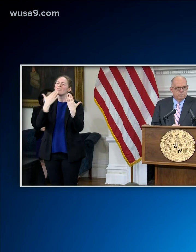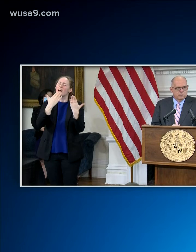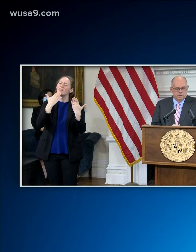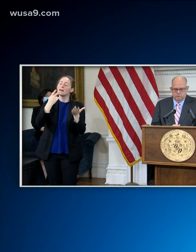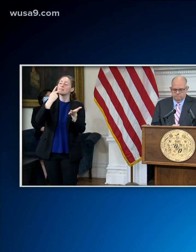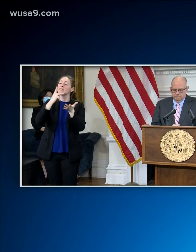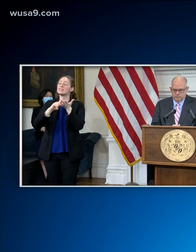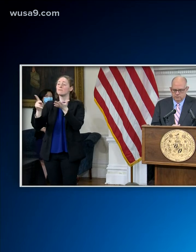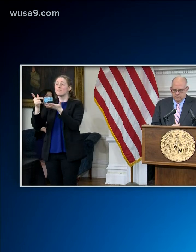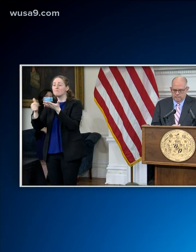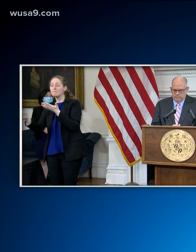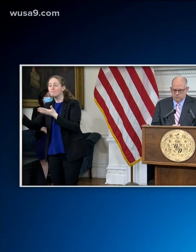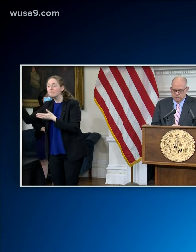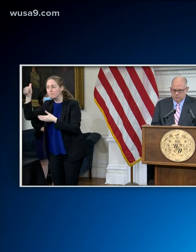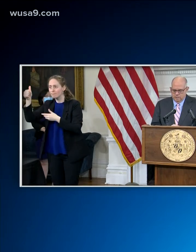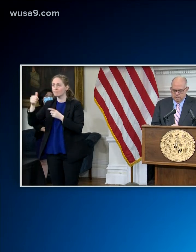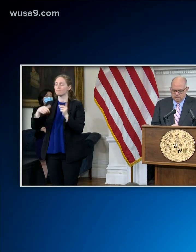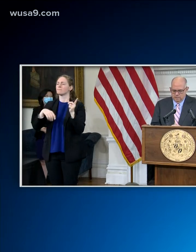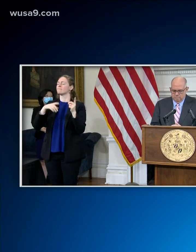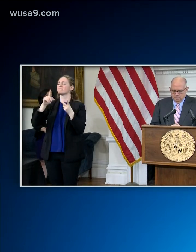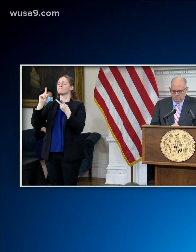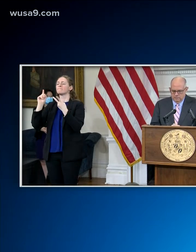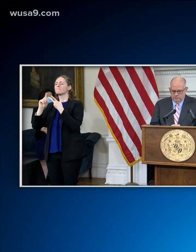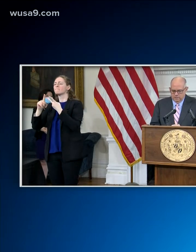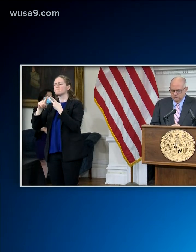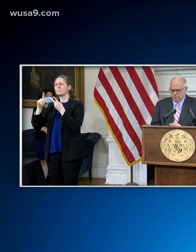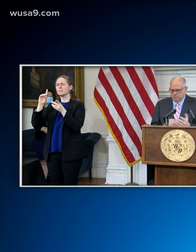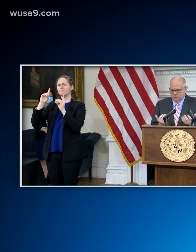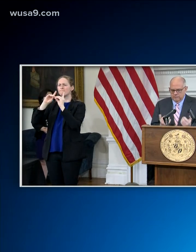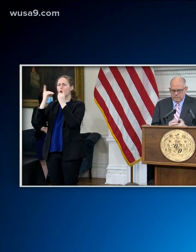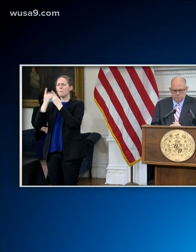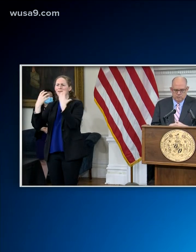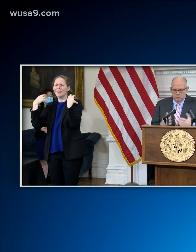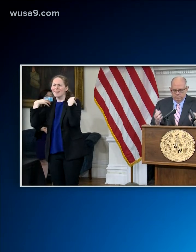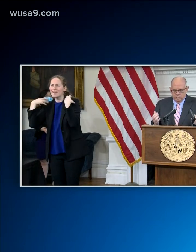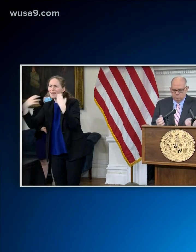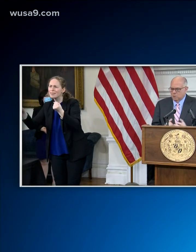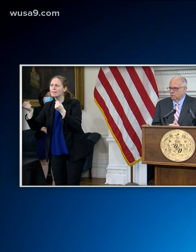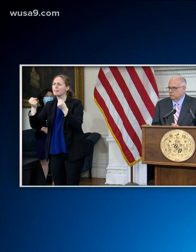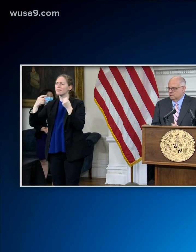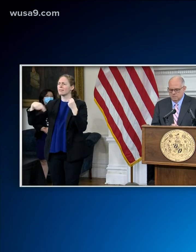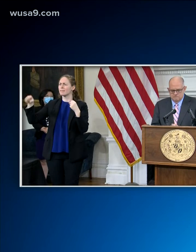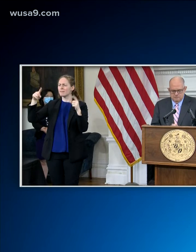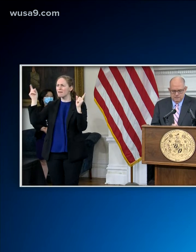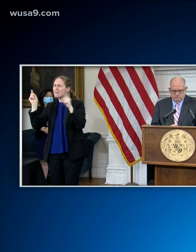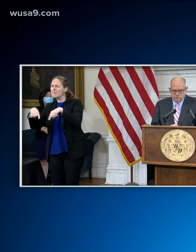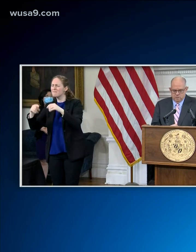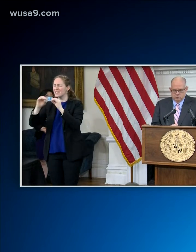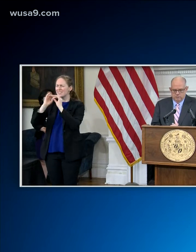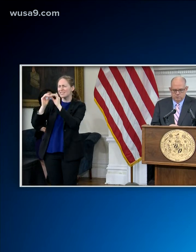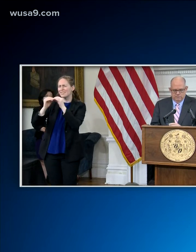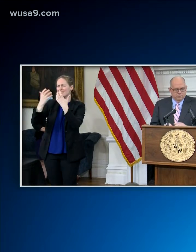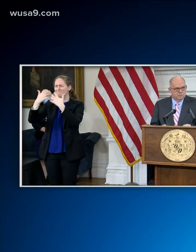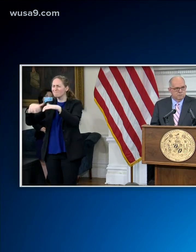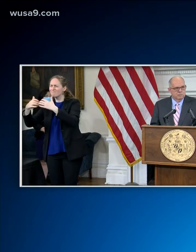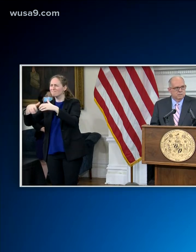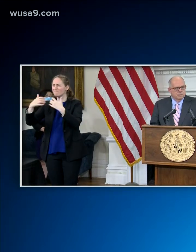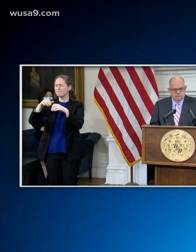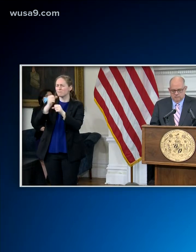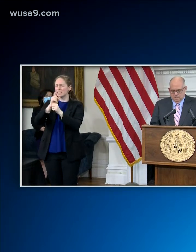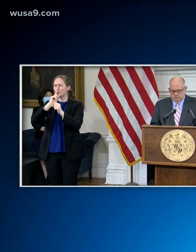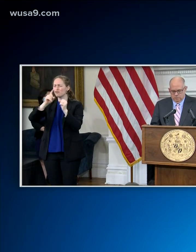and all of our other agencies in state government and all of our other partners for their incredible